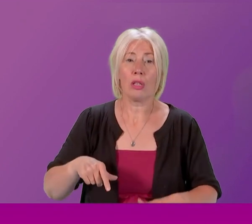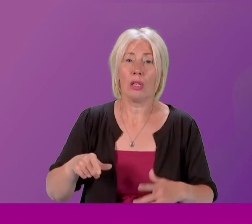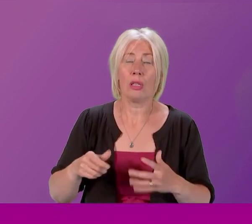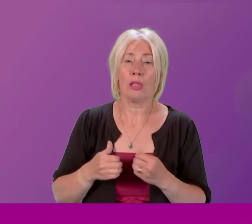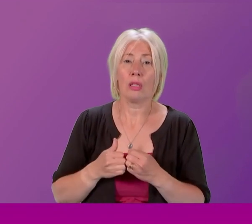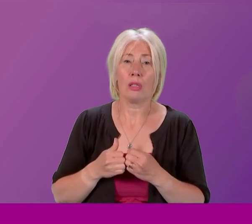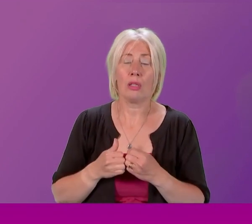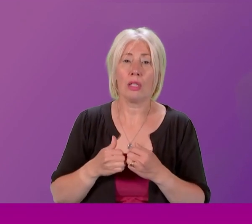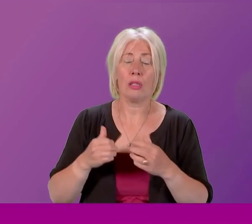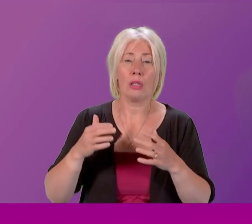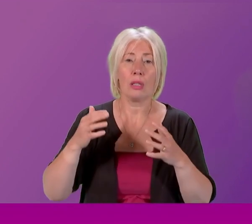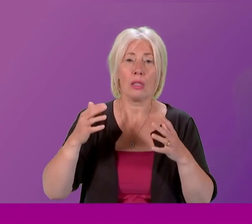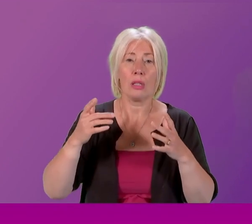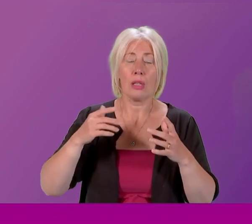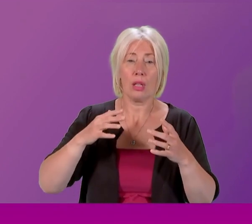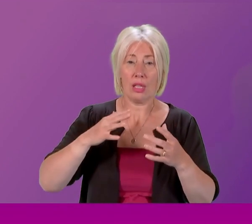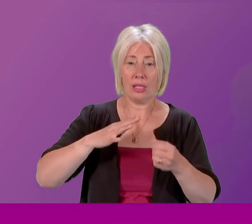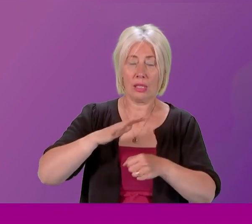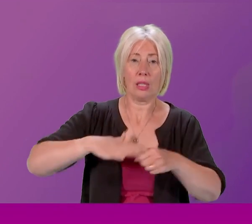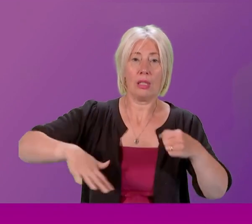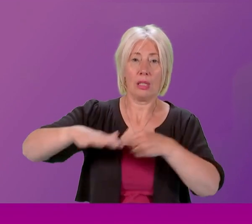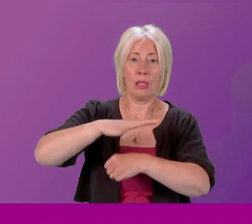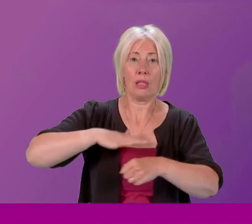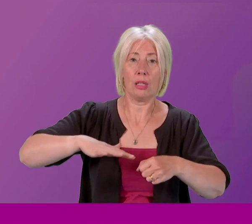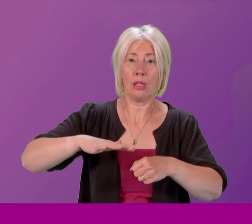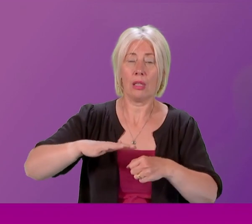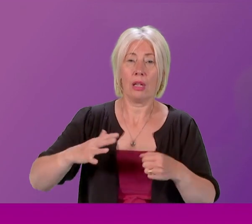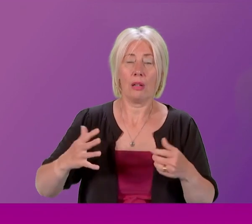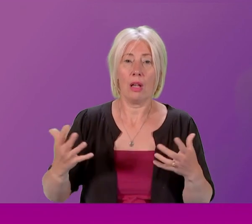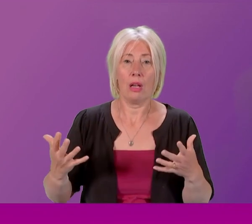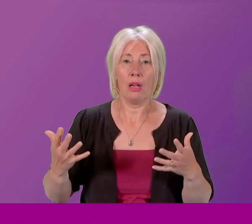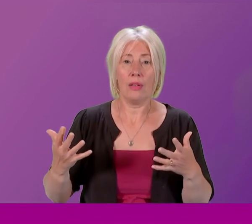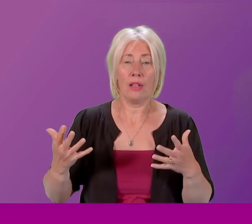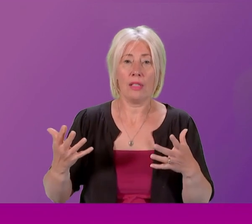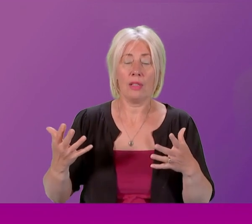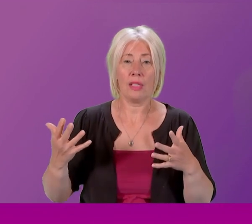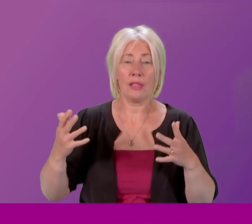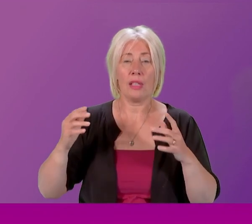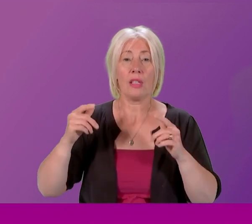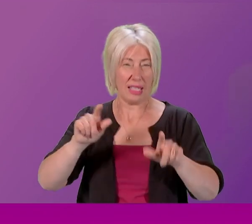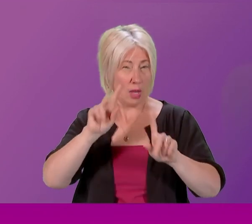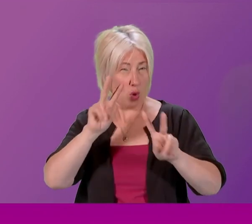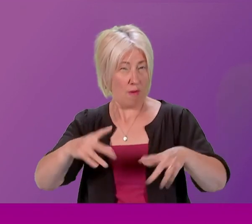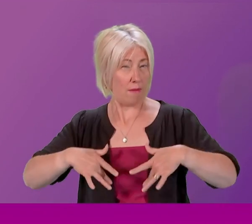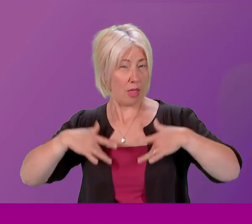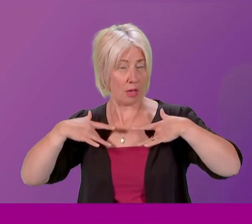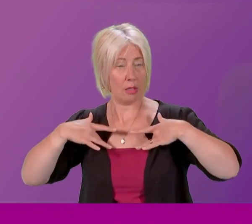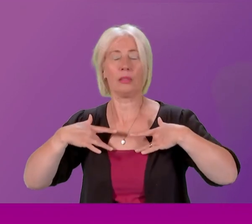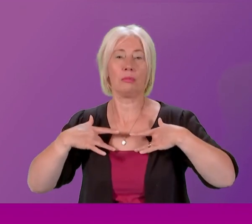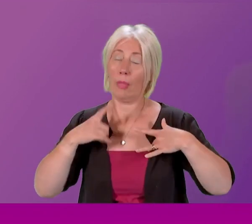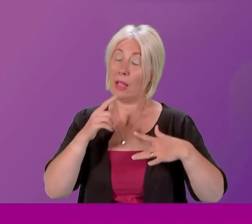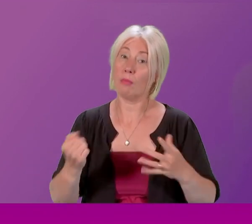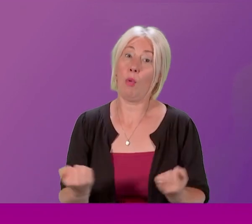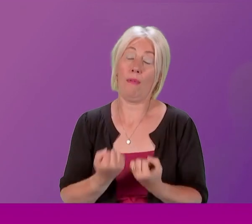a situation and say your piece, you know, say what you're feeling, and that is incredibly